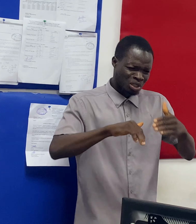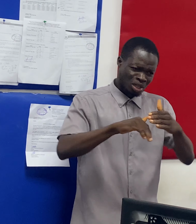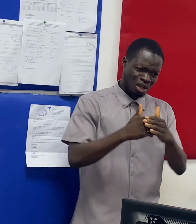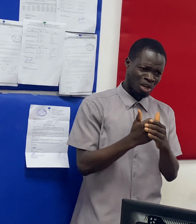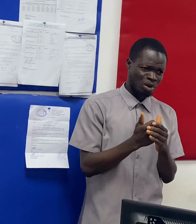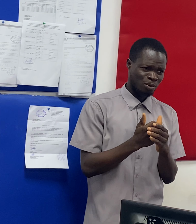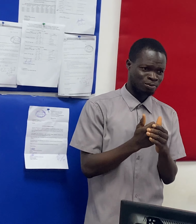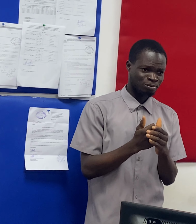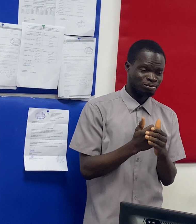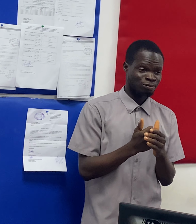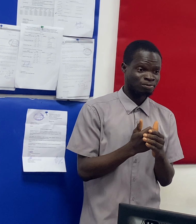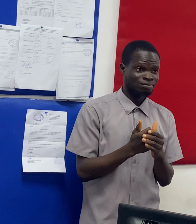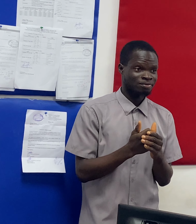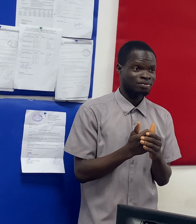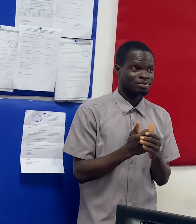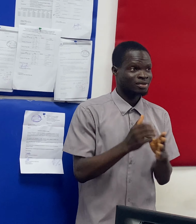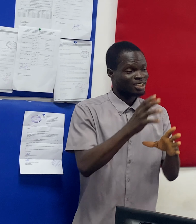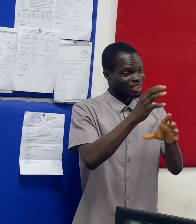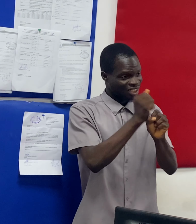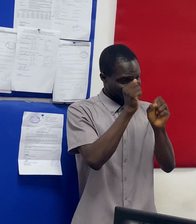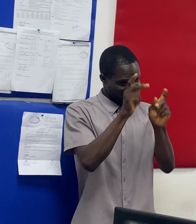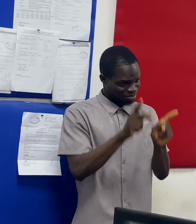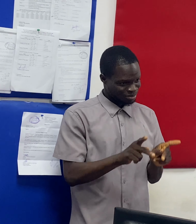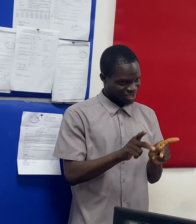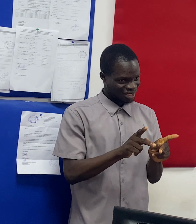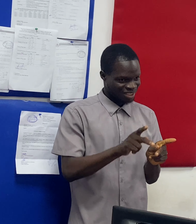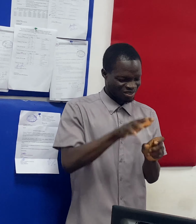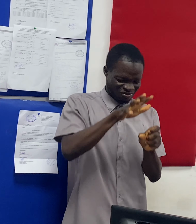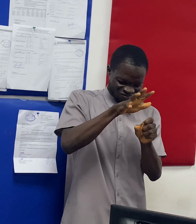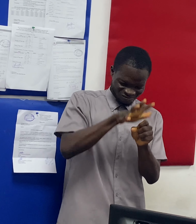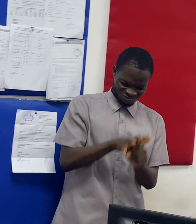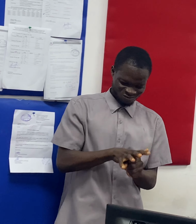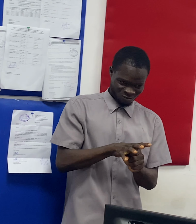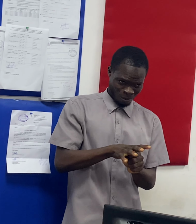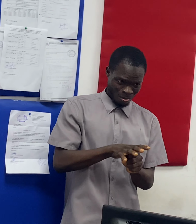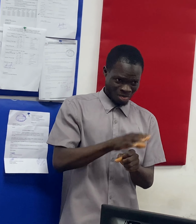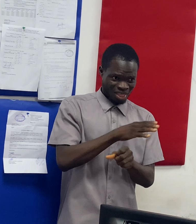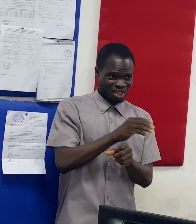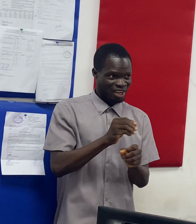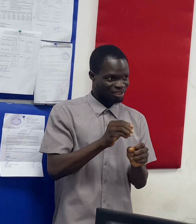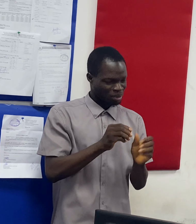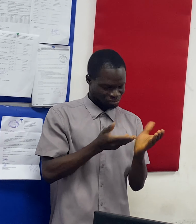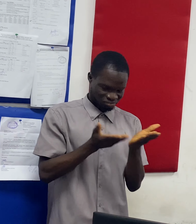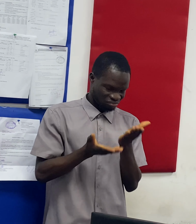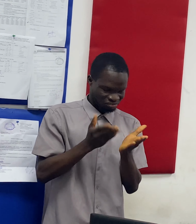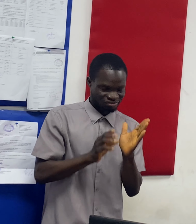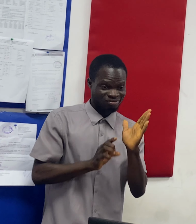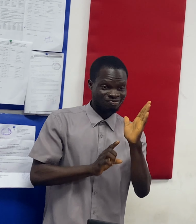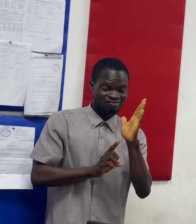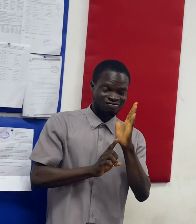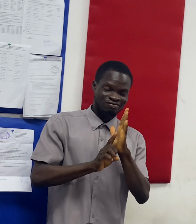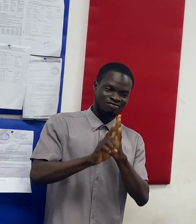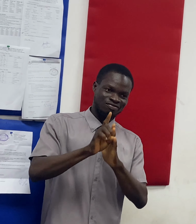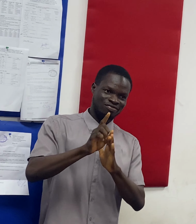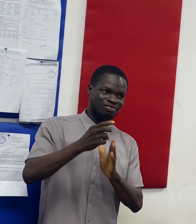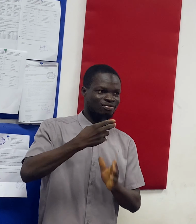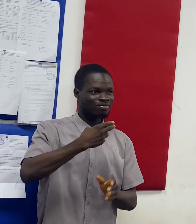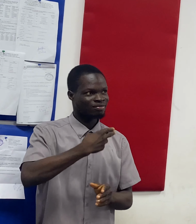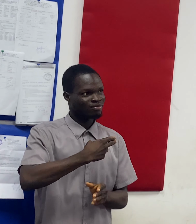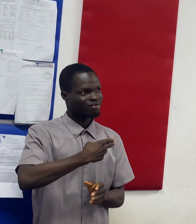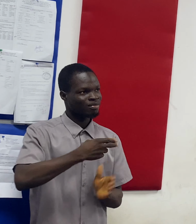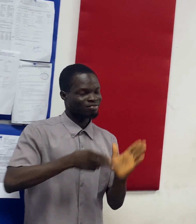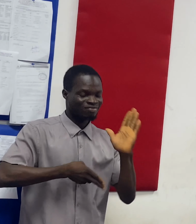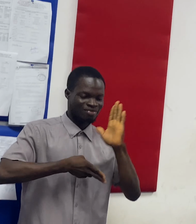you get the person's weight and height? Is there any equipment